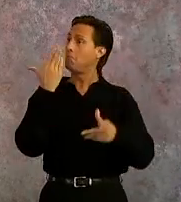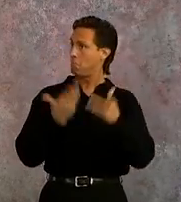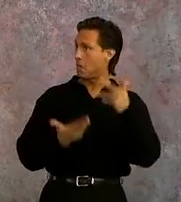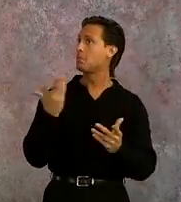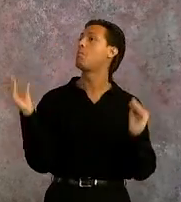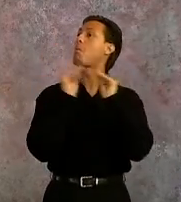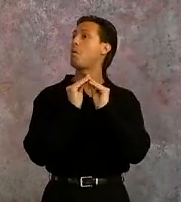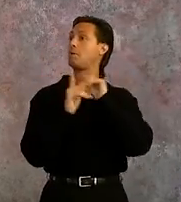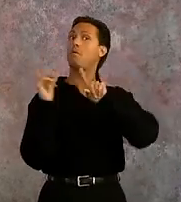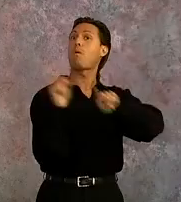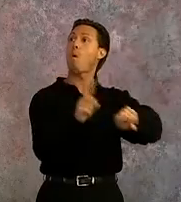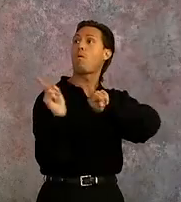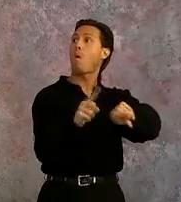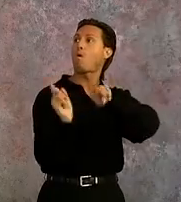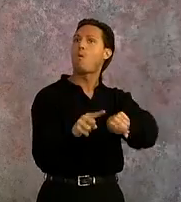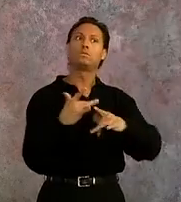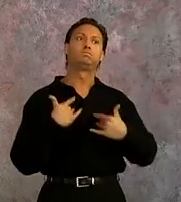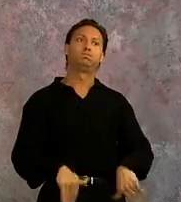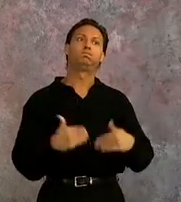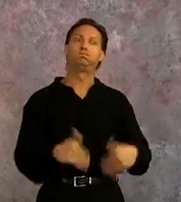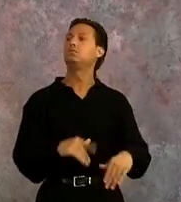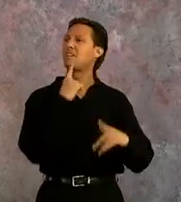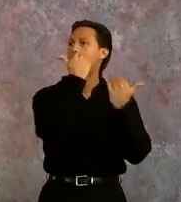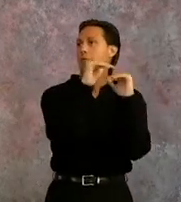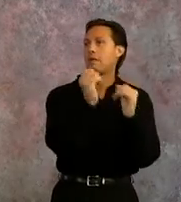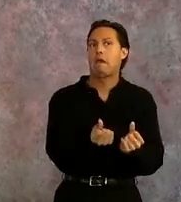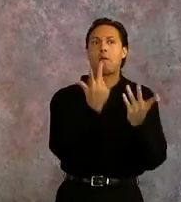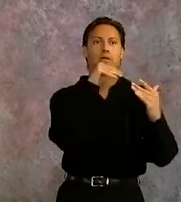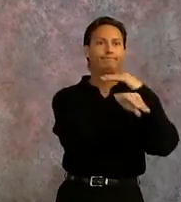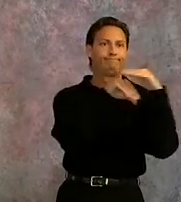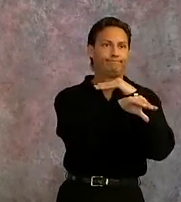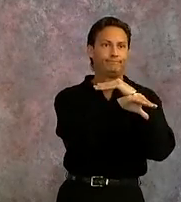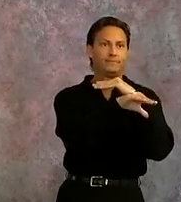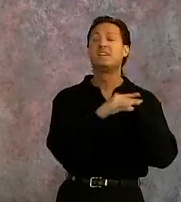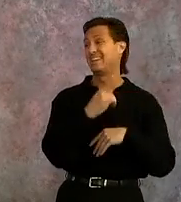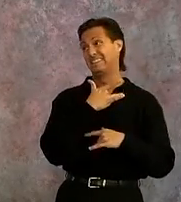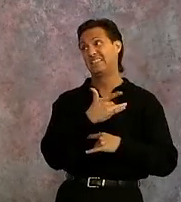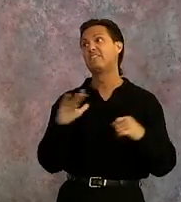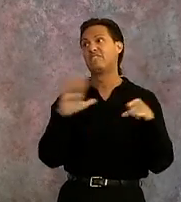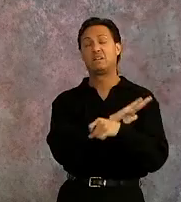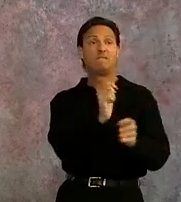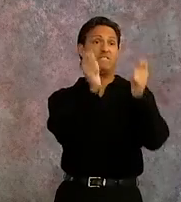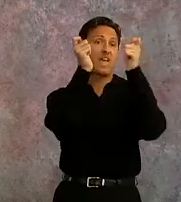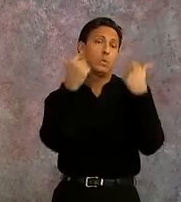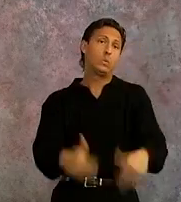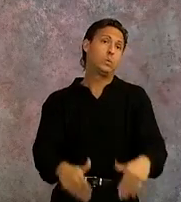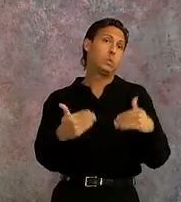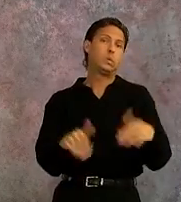portaging, those entry points are a lot more popular, and also and so they fill up a lot quicker, and you're going to want